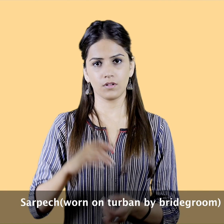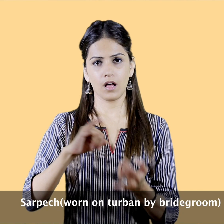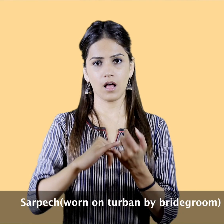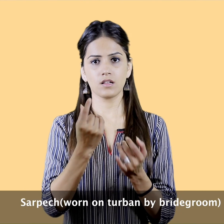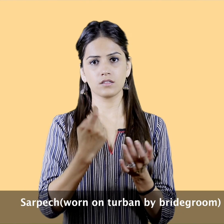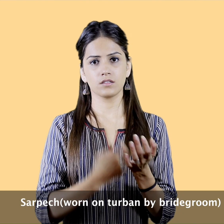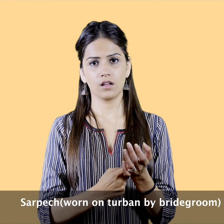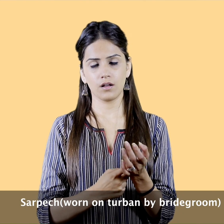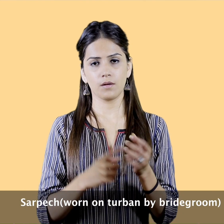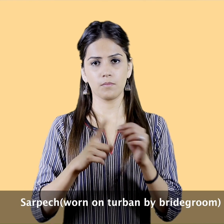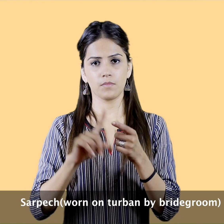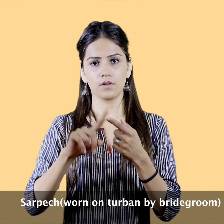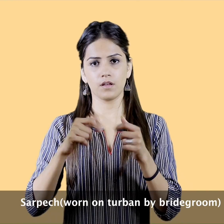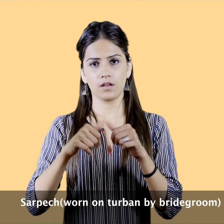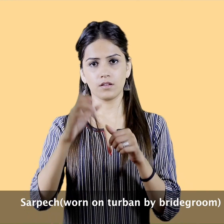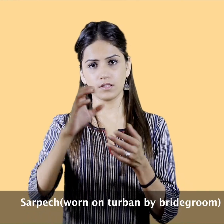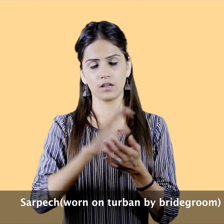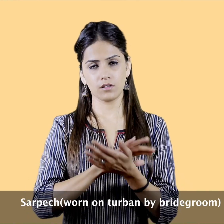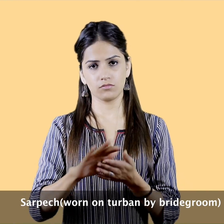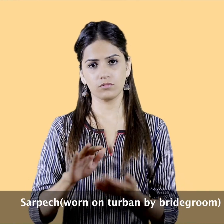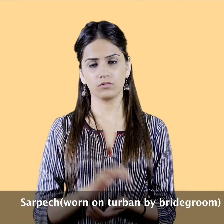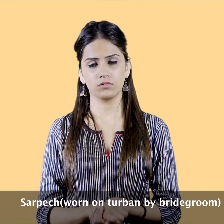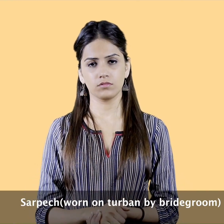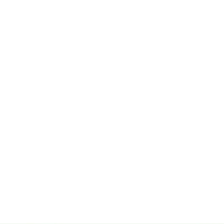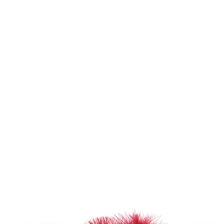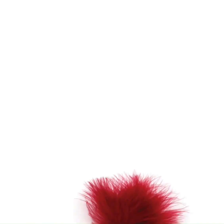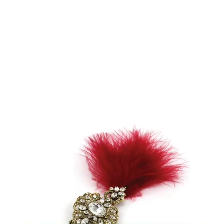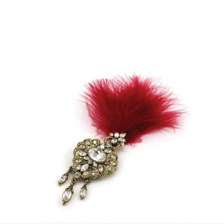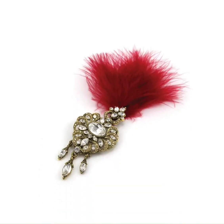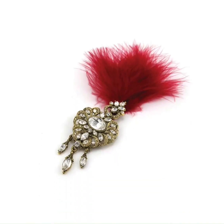sarpesh, worn or turban by bridegroom.